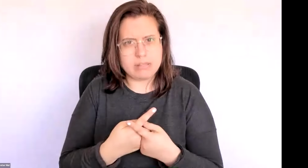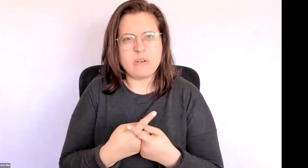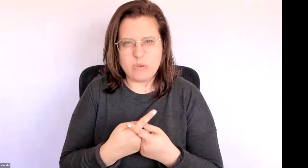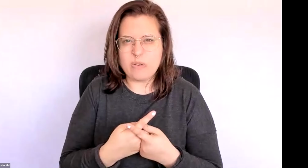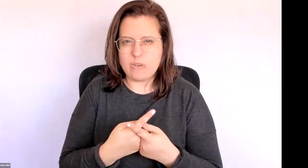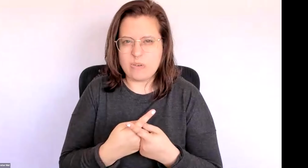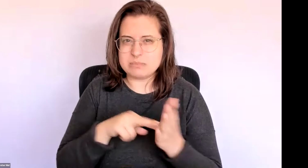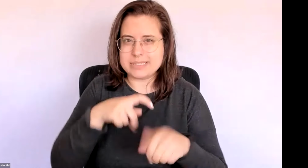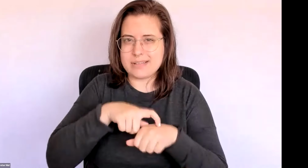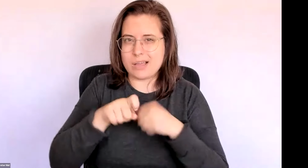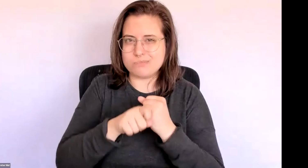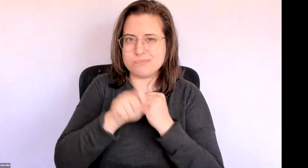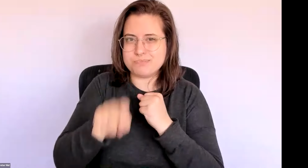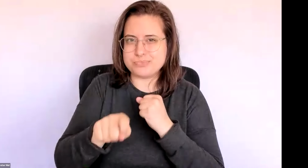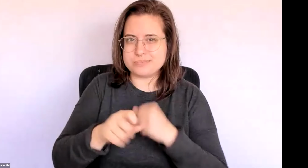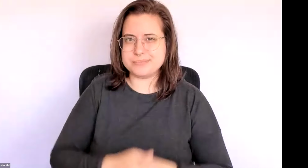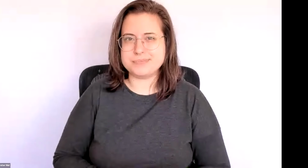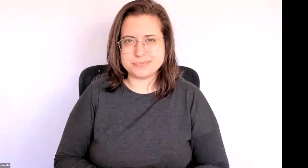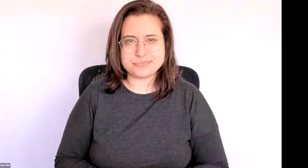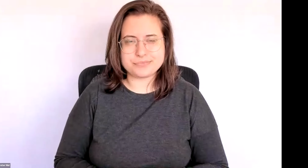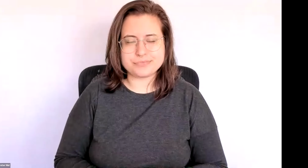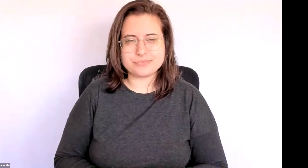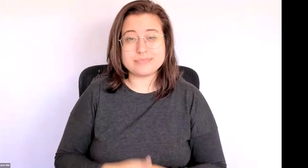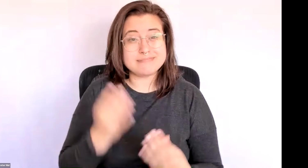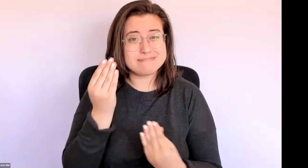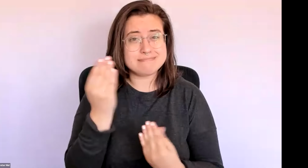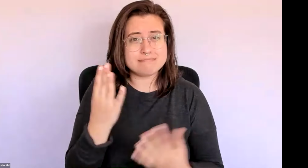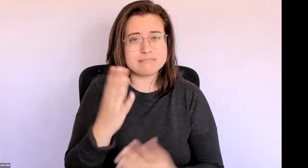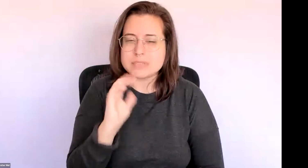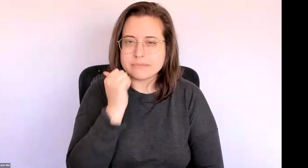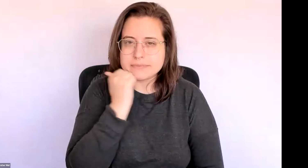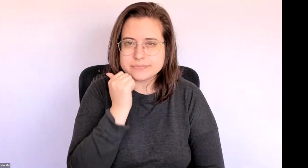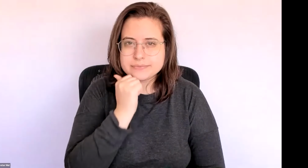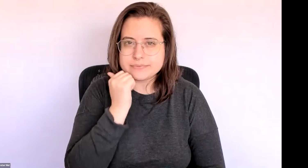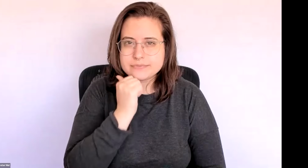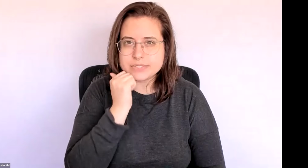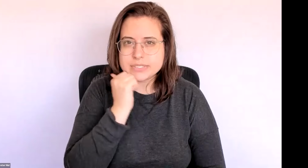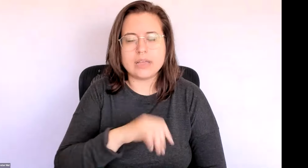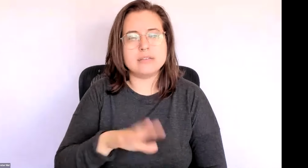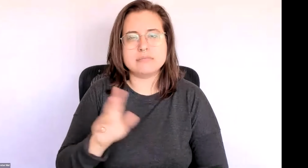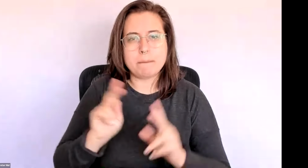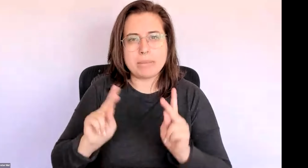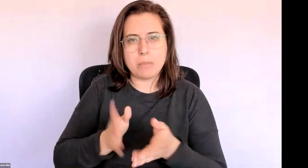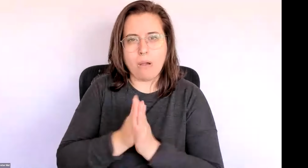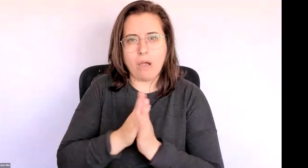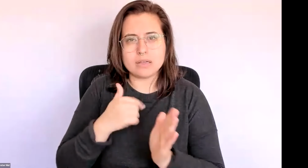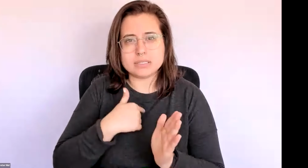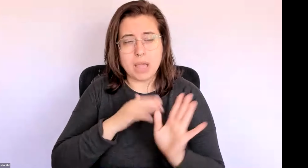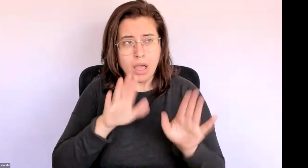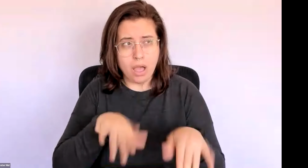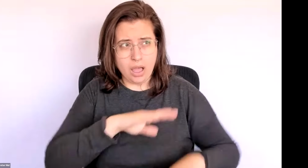I get asked every day if an ultrasound study can be done instead of a